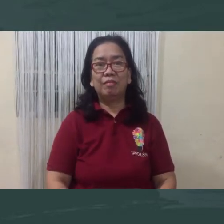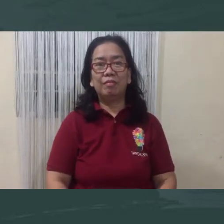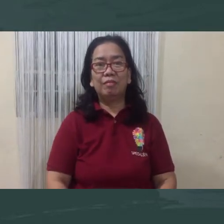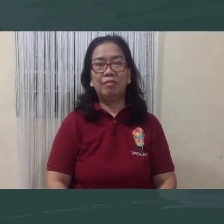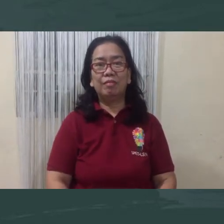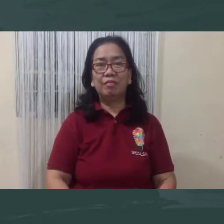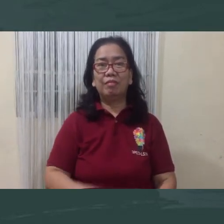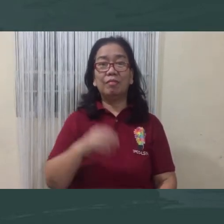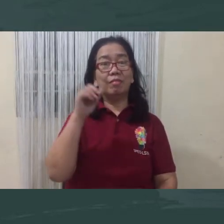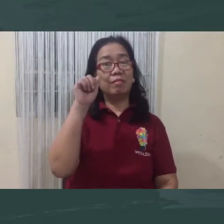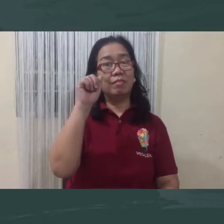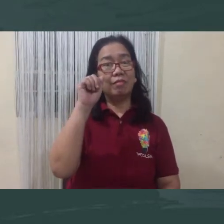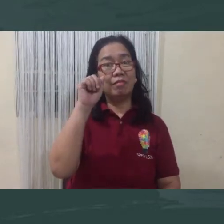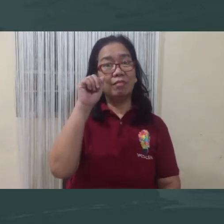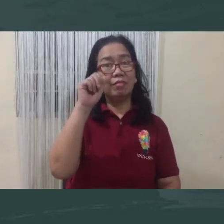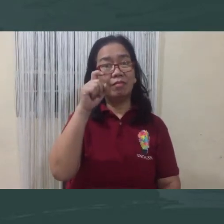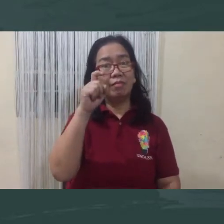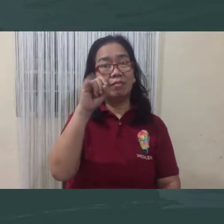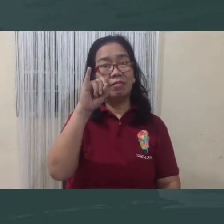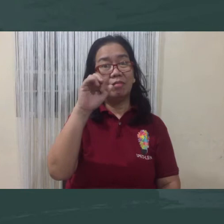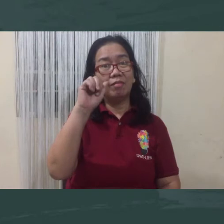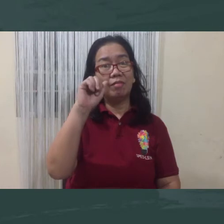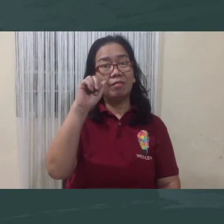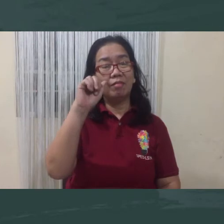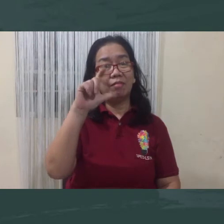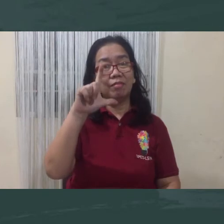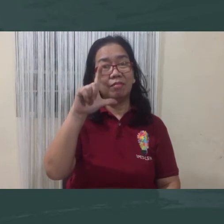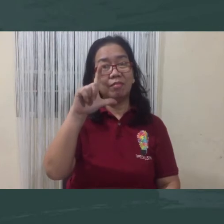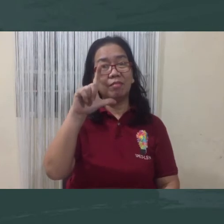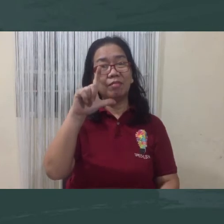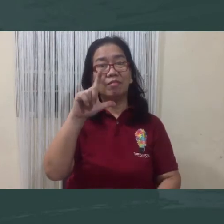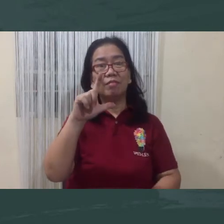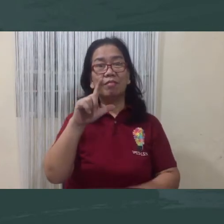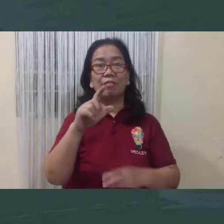The axial skeleton includes the skull,